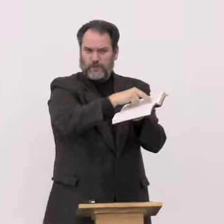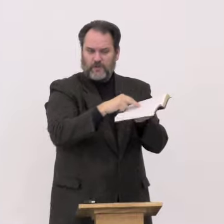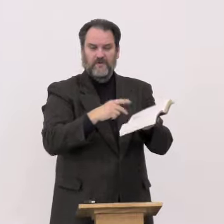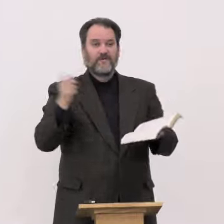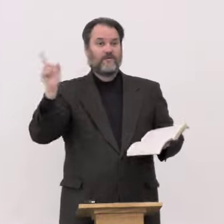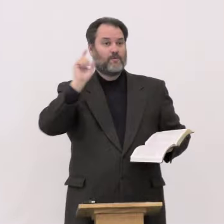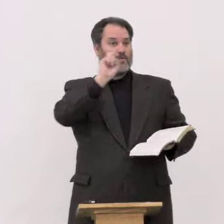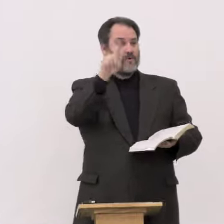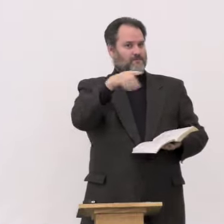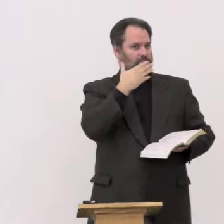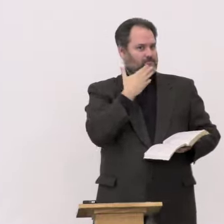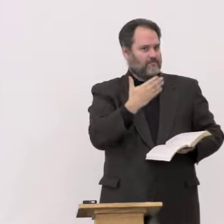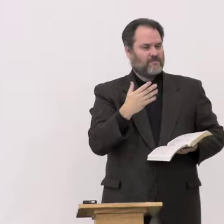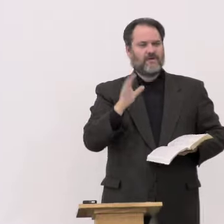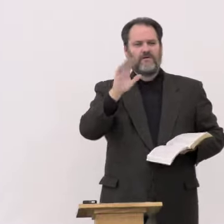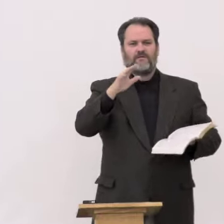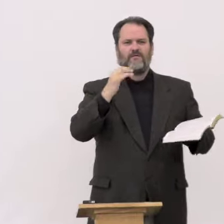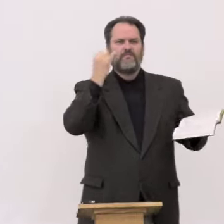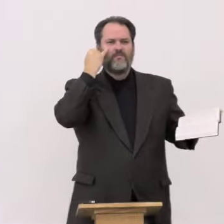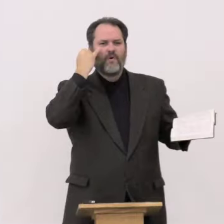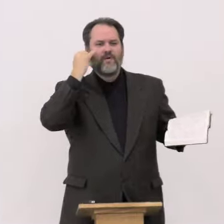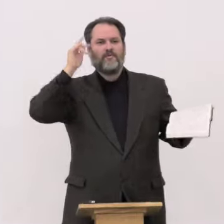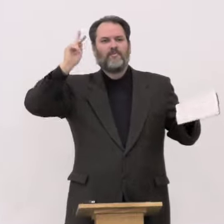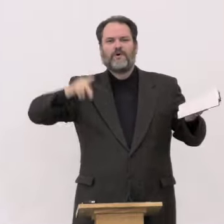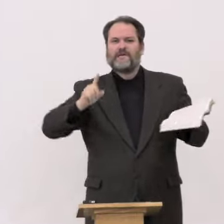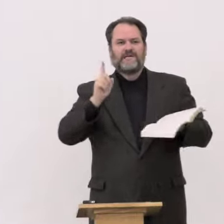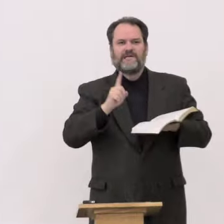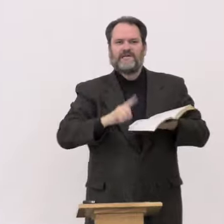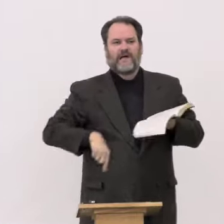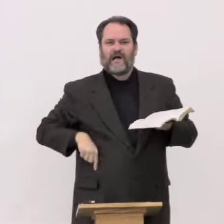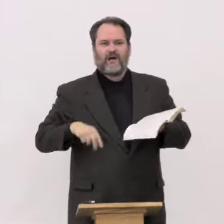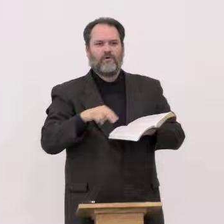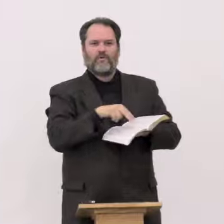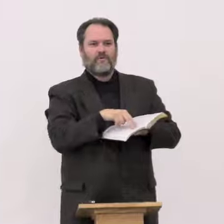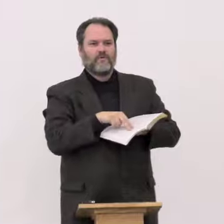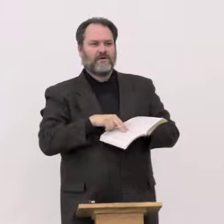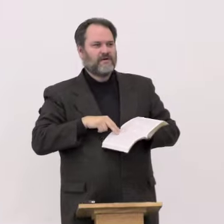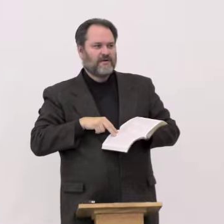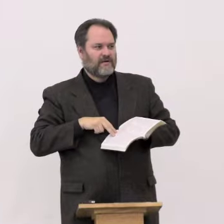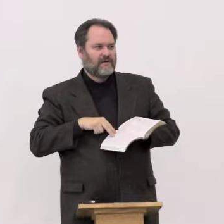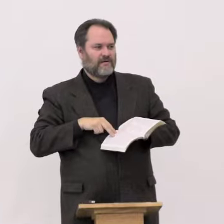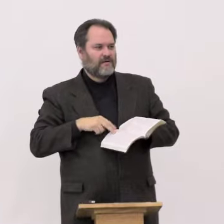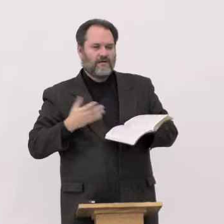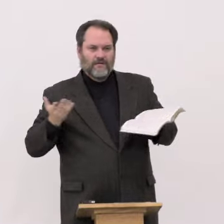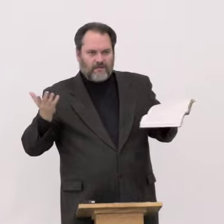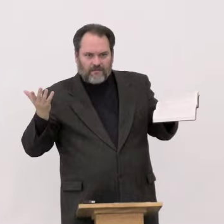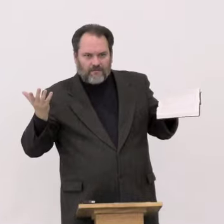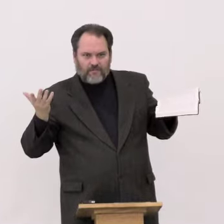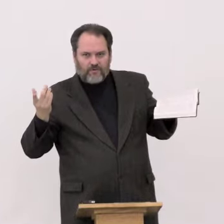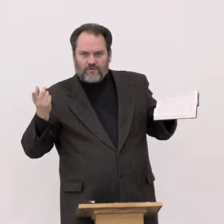you preach about reading the Bible all the time. What if the person couldn't read?